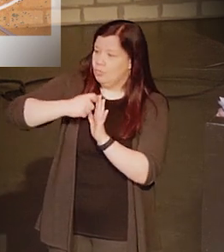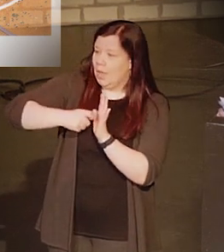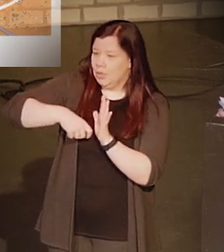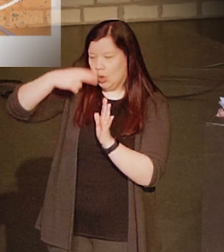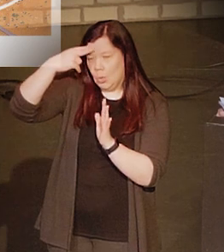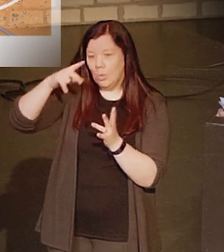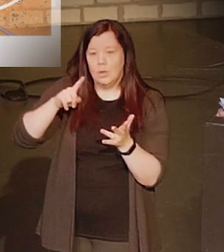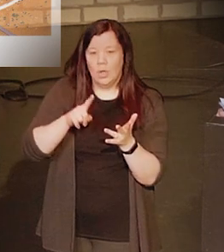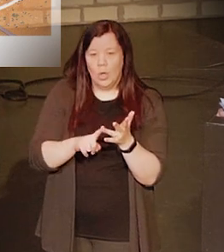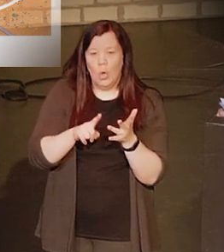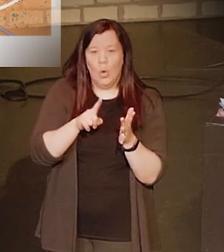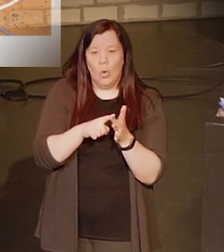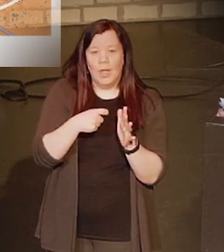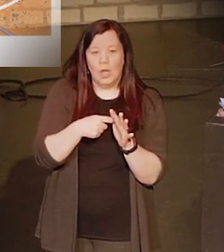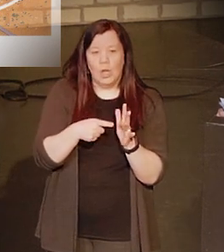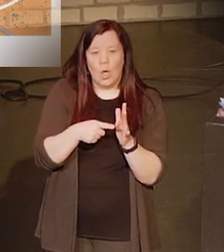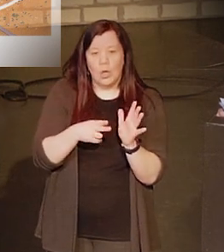the Oikonomikos.